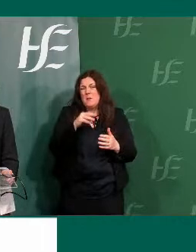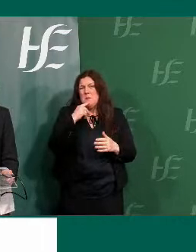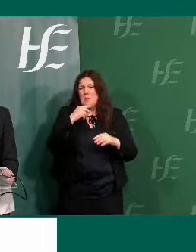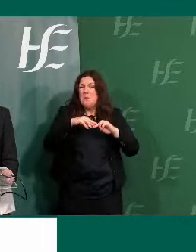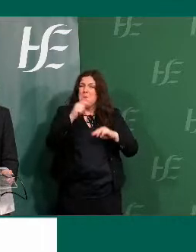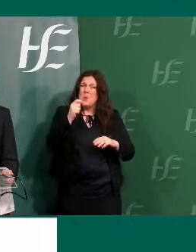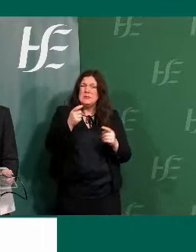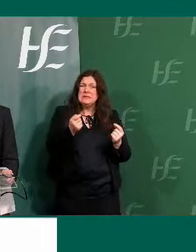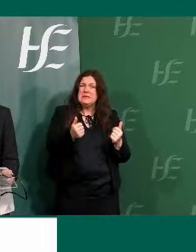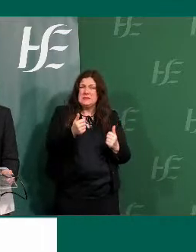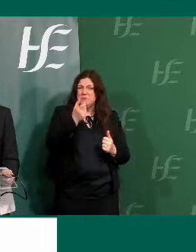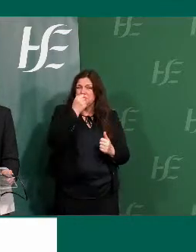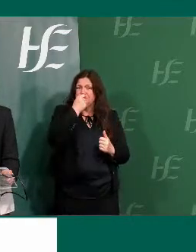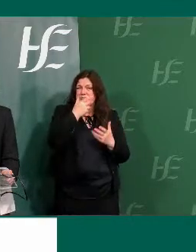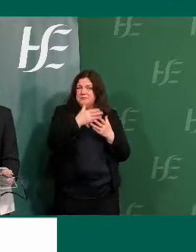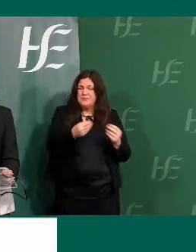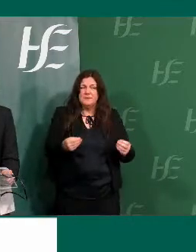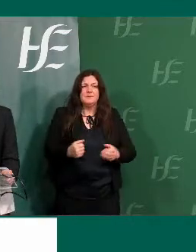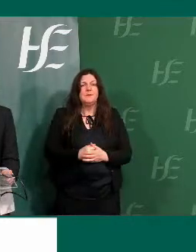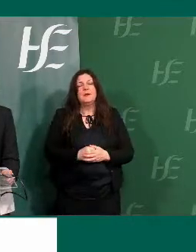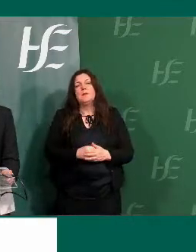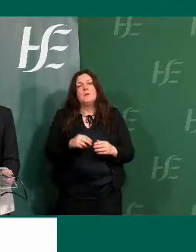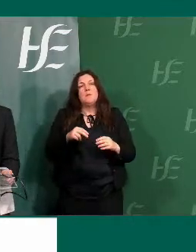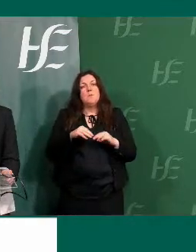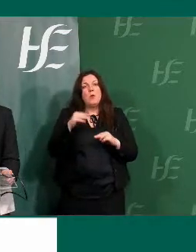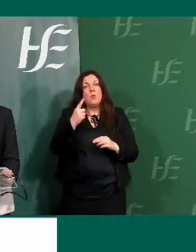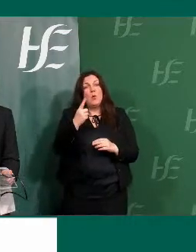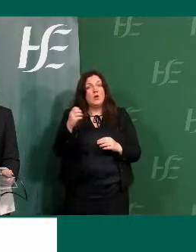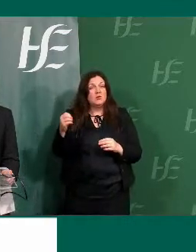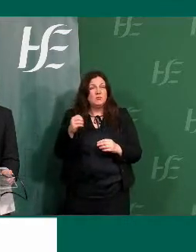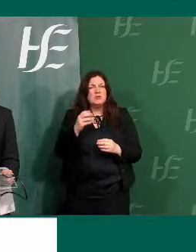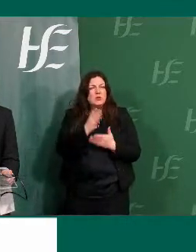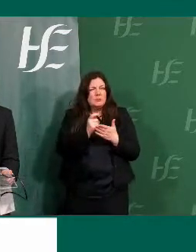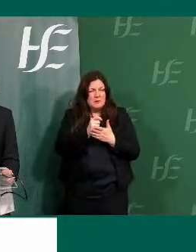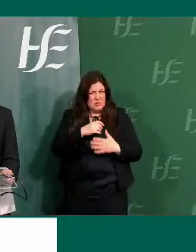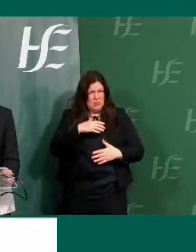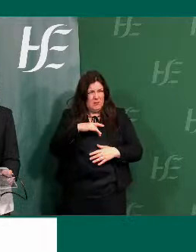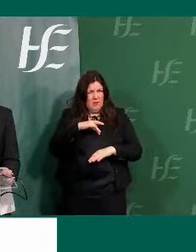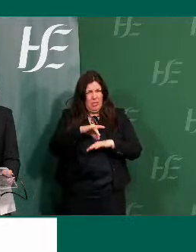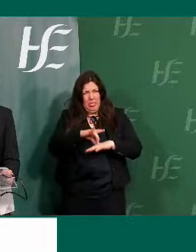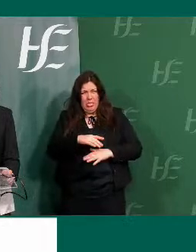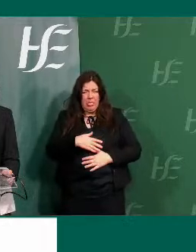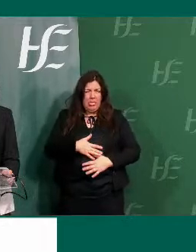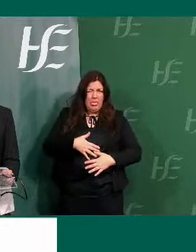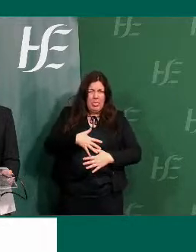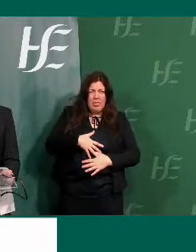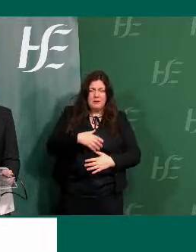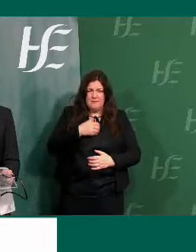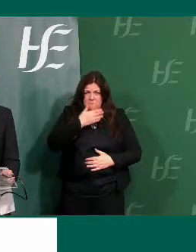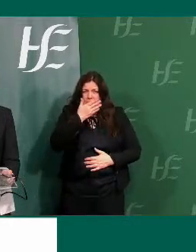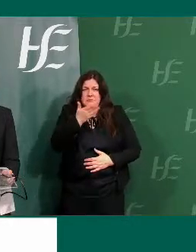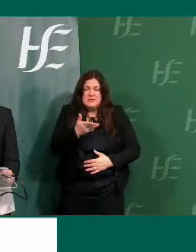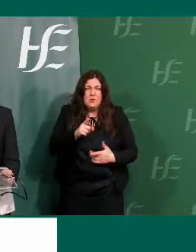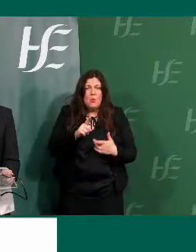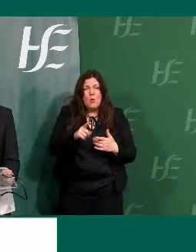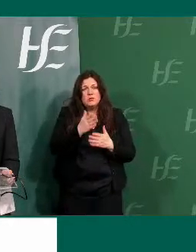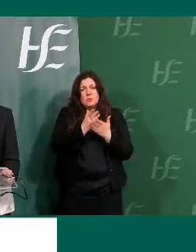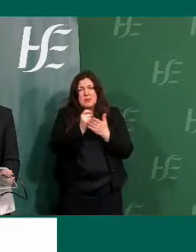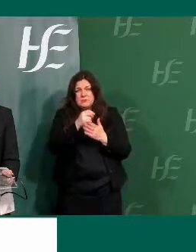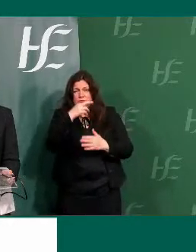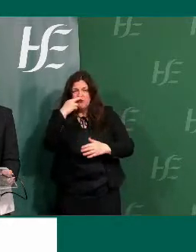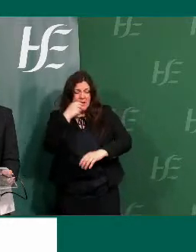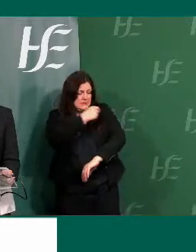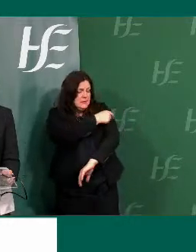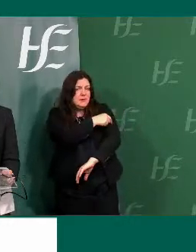at home. More than 1 in 100 people might get nausea, vomiting, or redness where the vaccine was given. And very rarely there's this risk